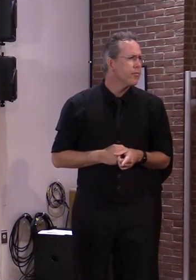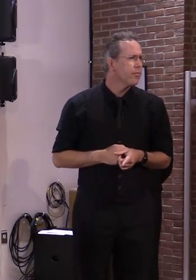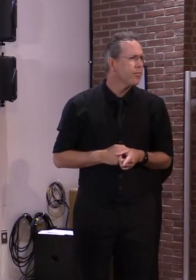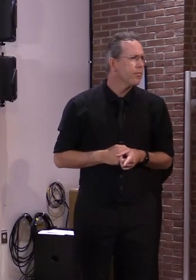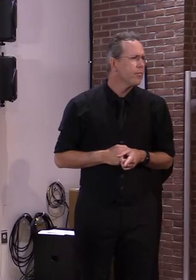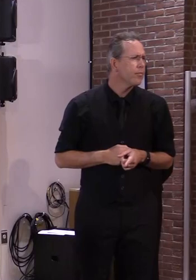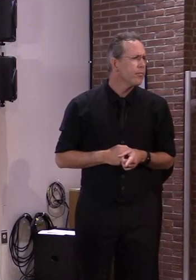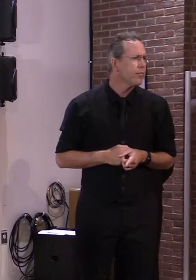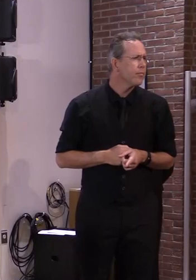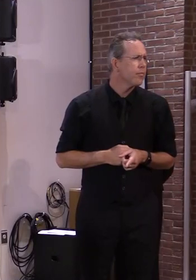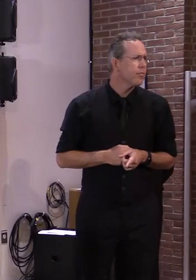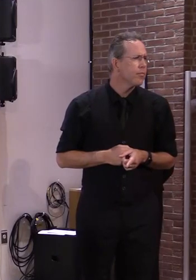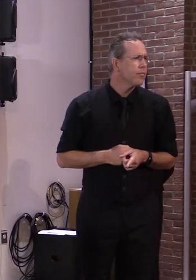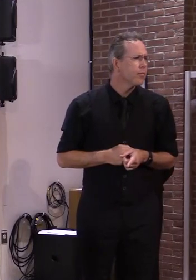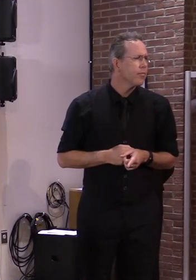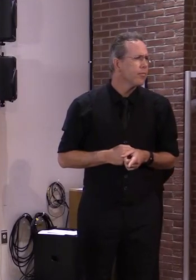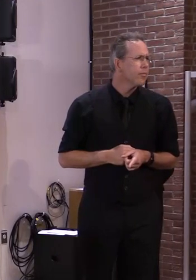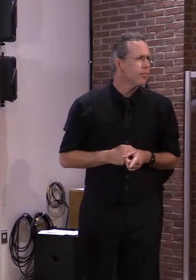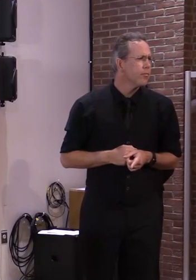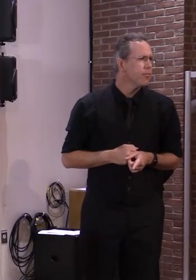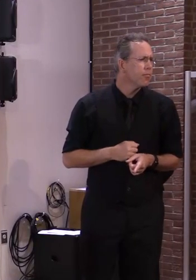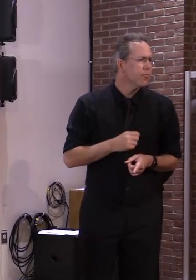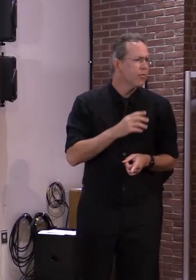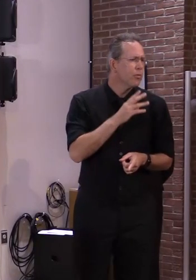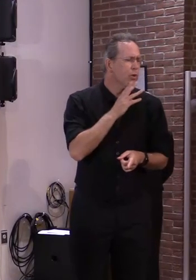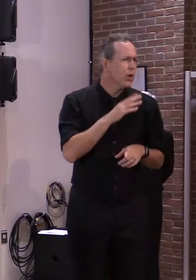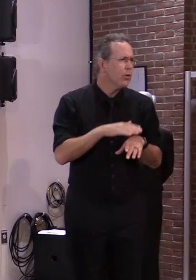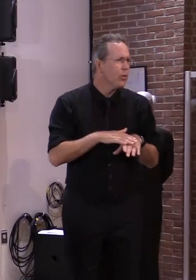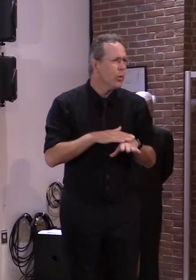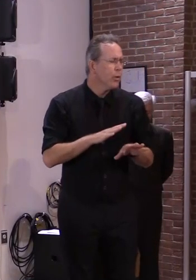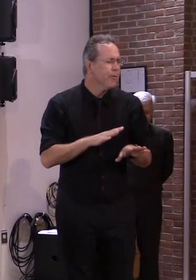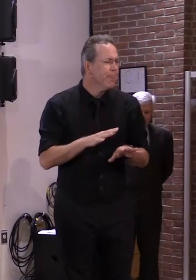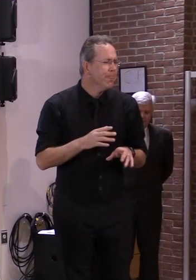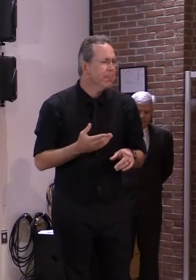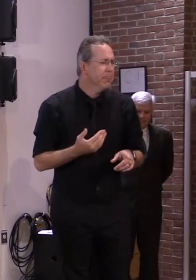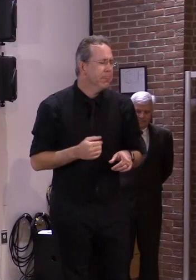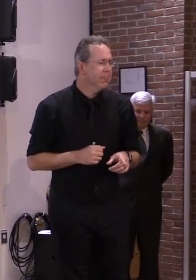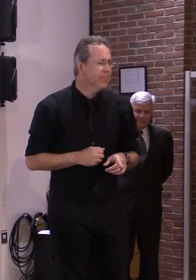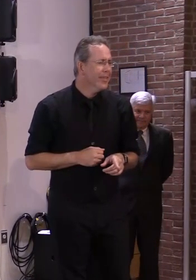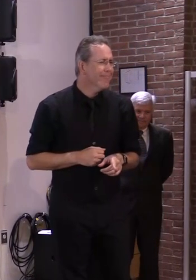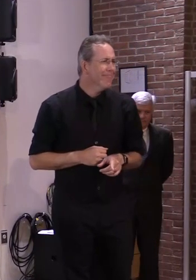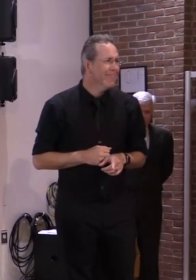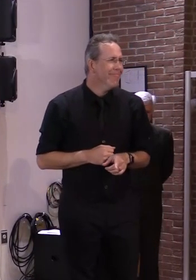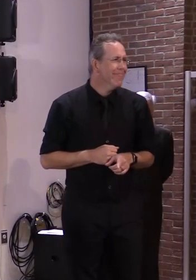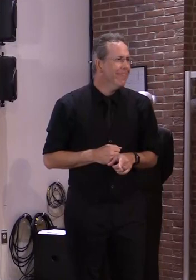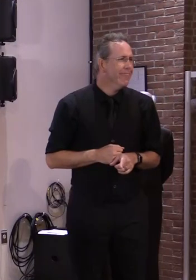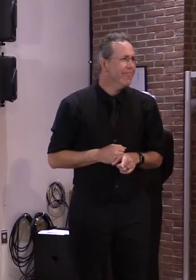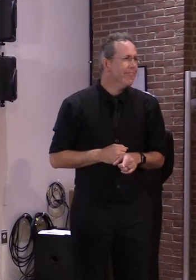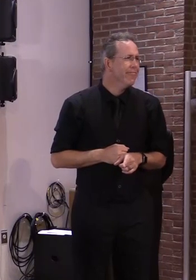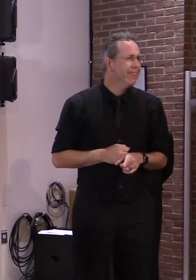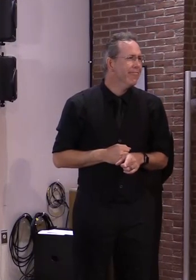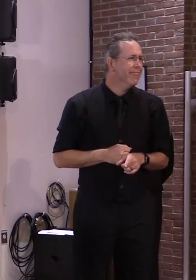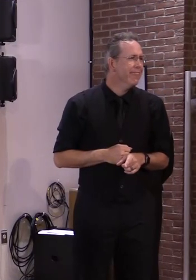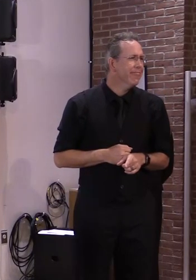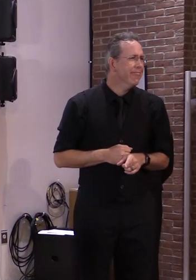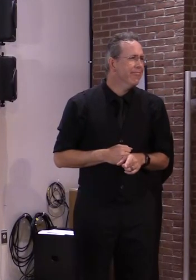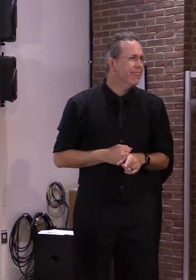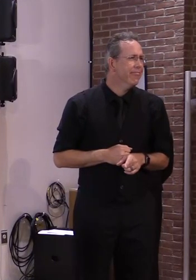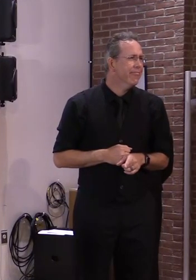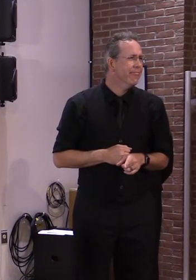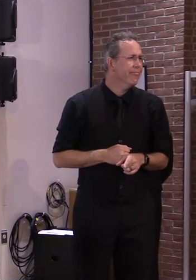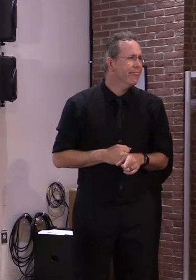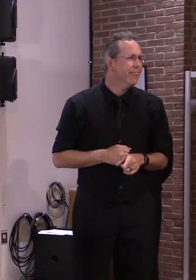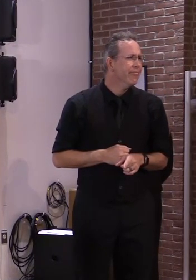people at taxpayer expense this week. And some of the people may not want to move out of the free